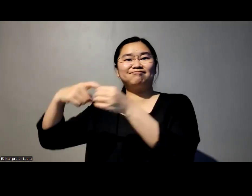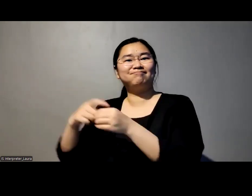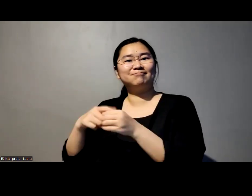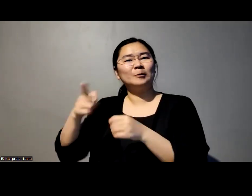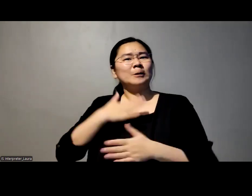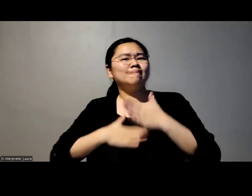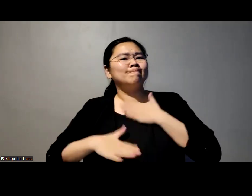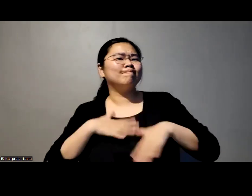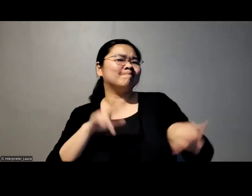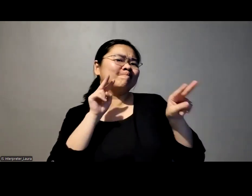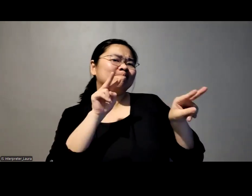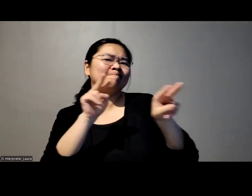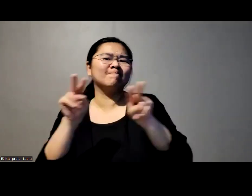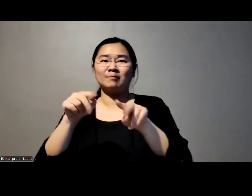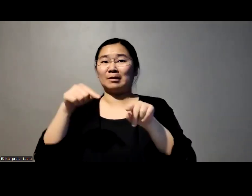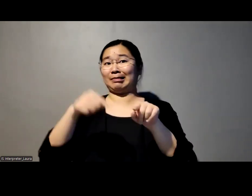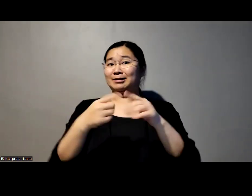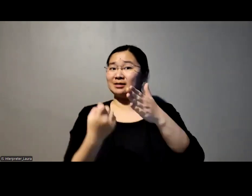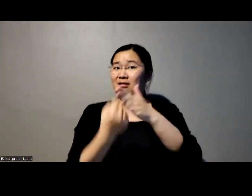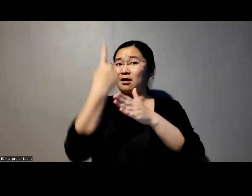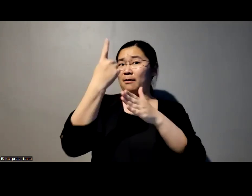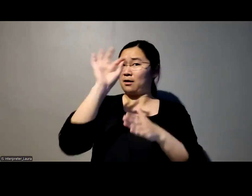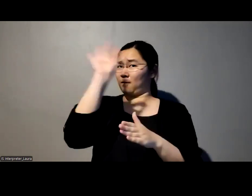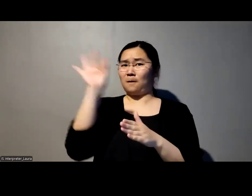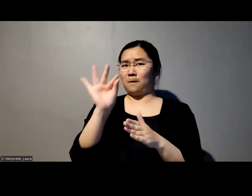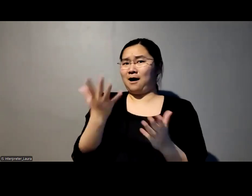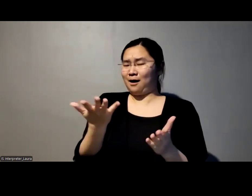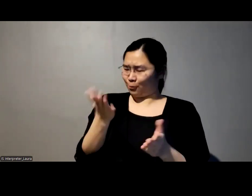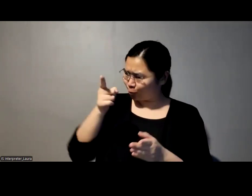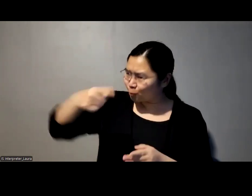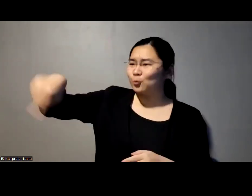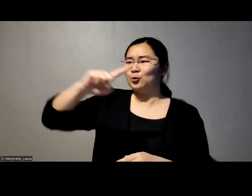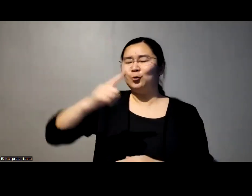dedication and without you listening and for your contributions.